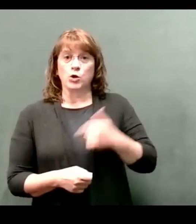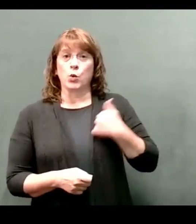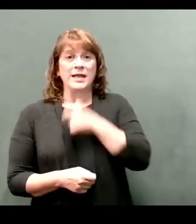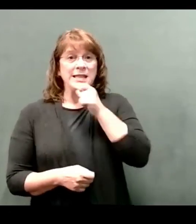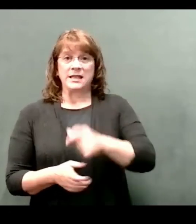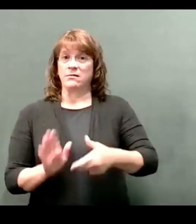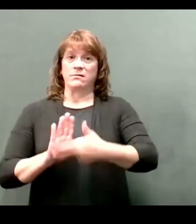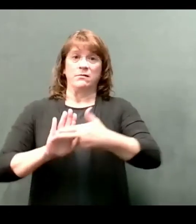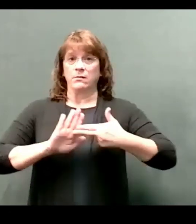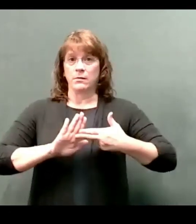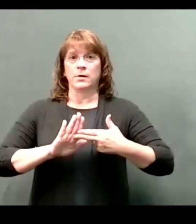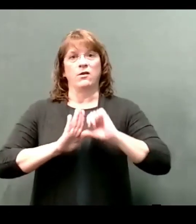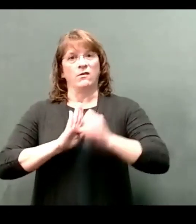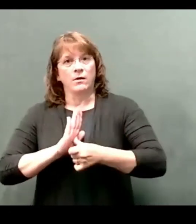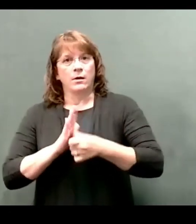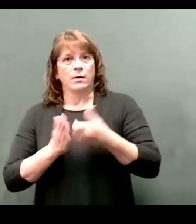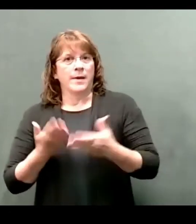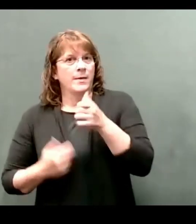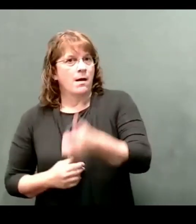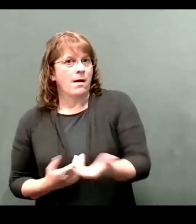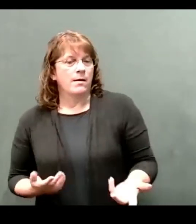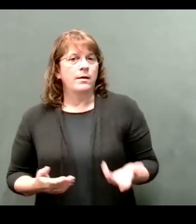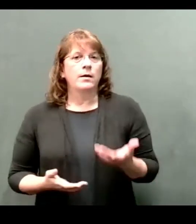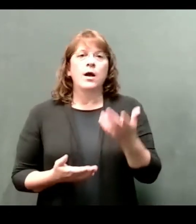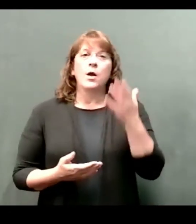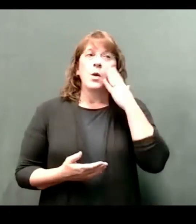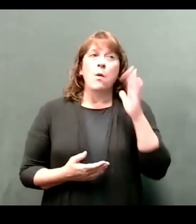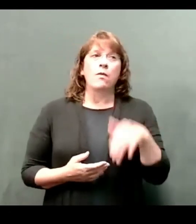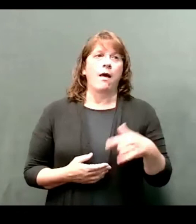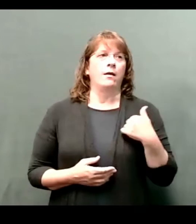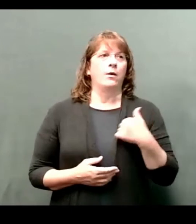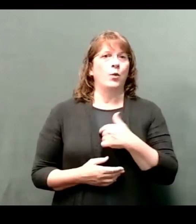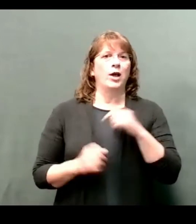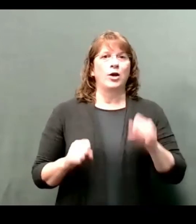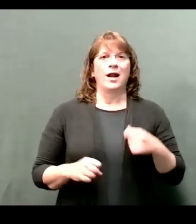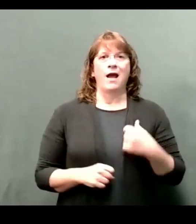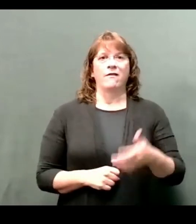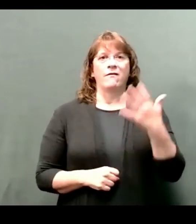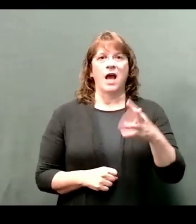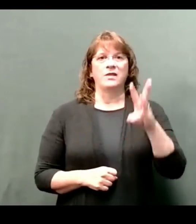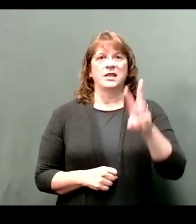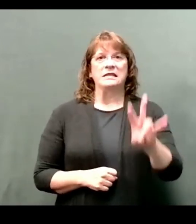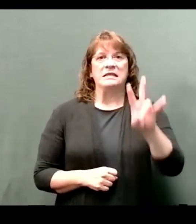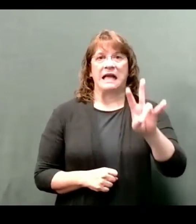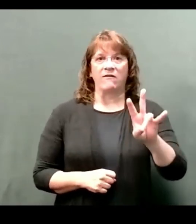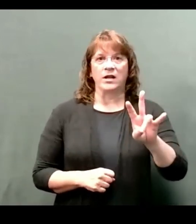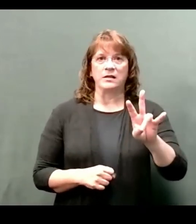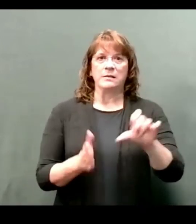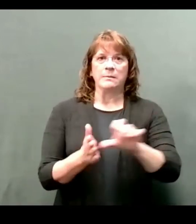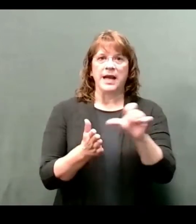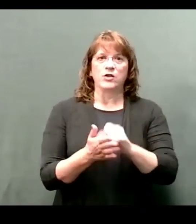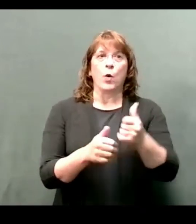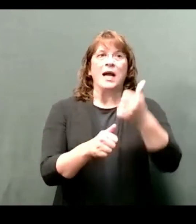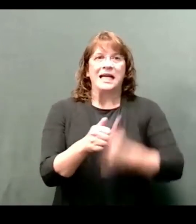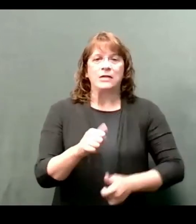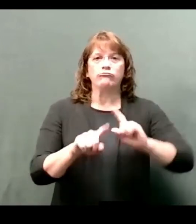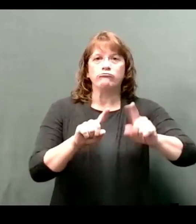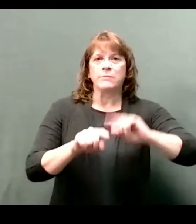didn't call out, and know that we could probably have 5, 6, 7 pages for each of the different